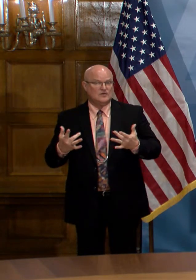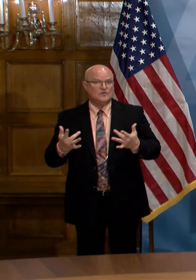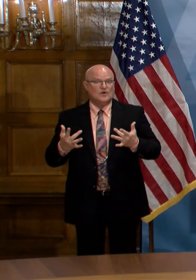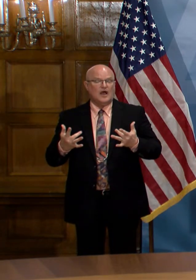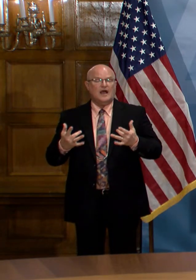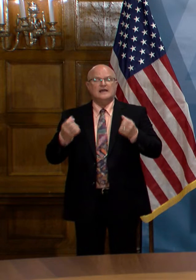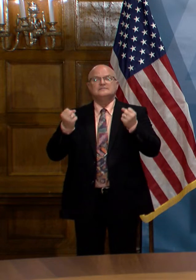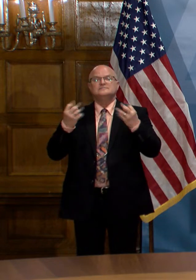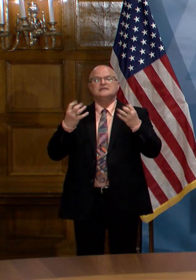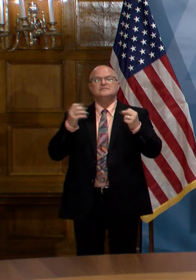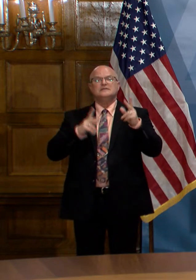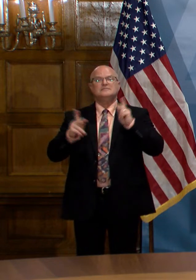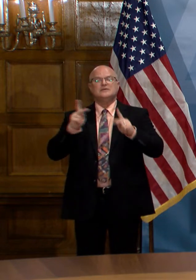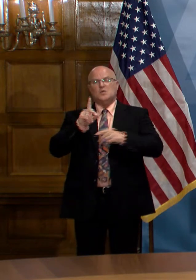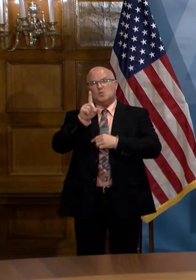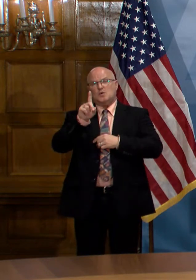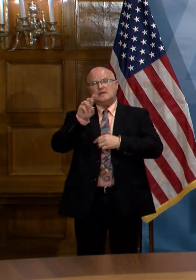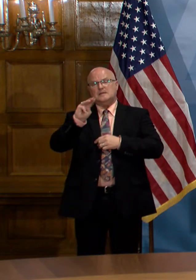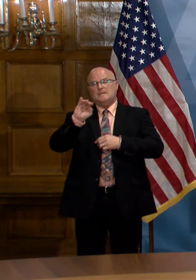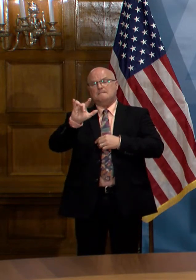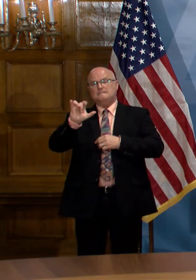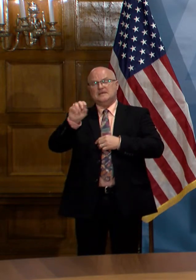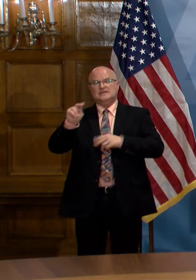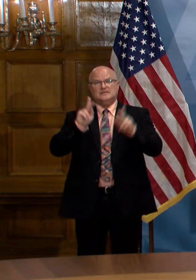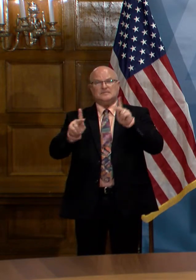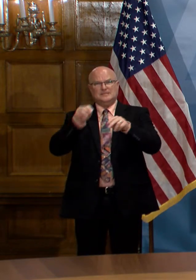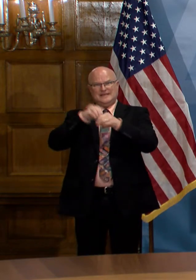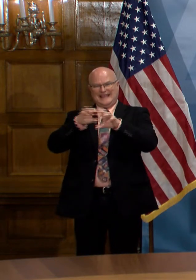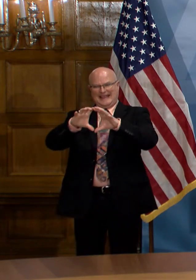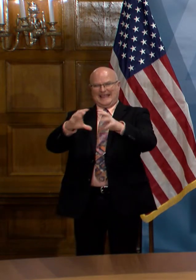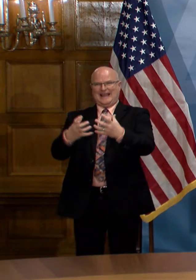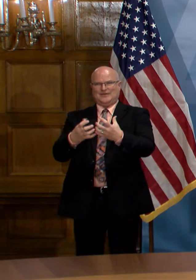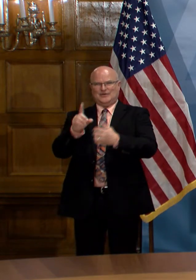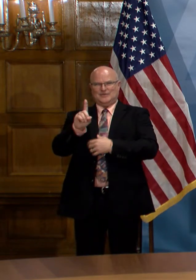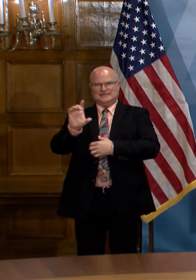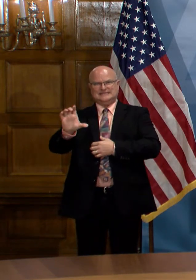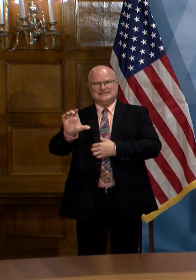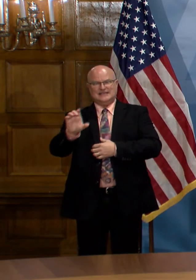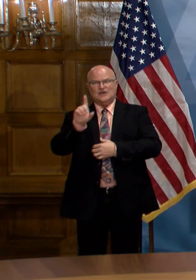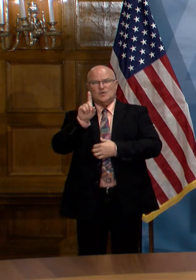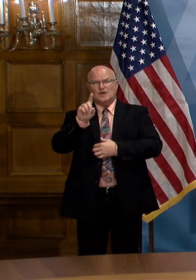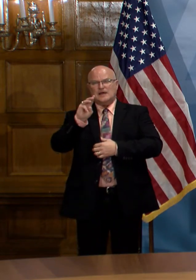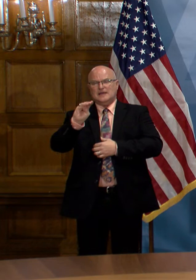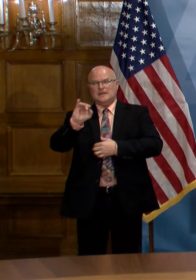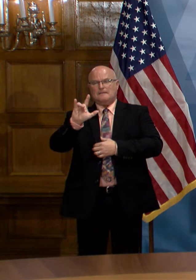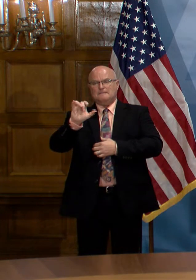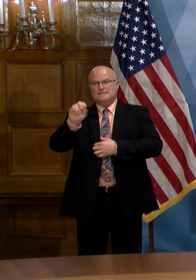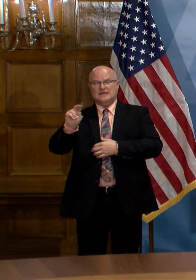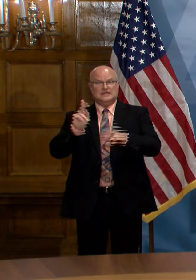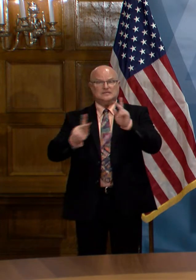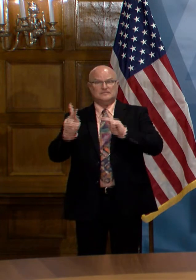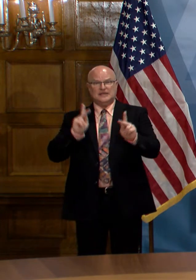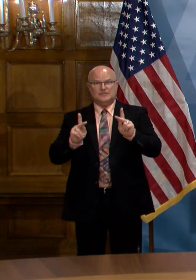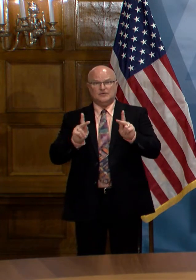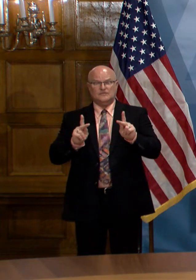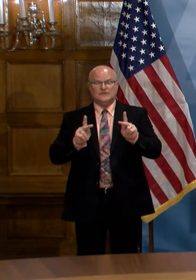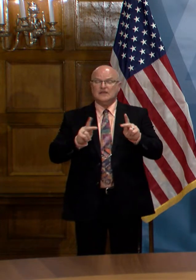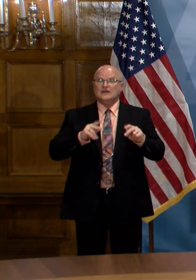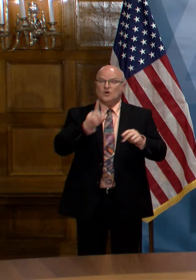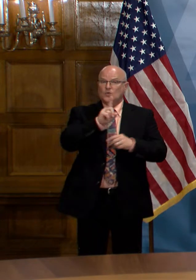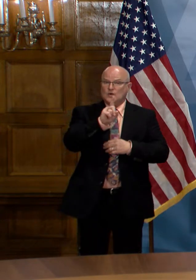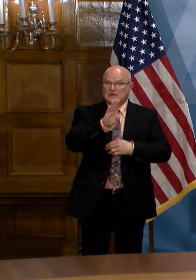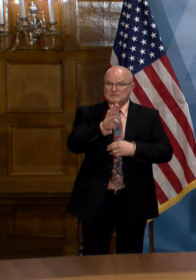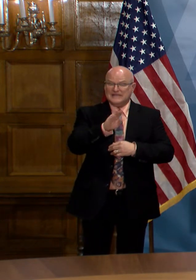because there's almost 1 million people in this category, 1 million Arkansans, and we still have not fully